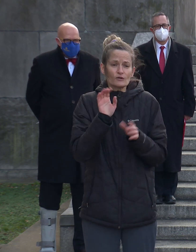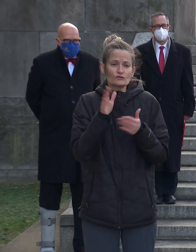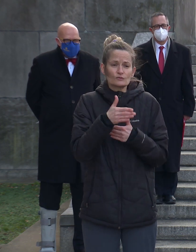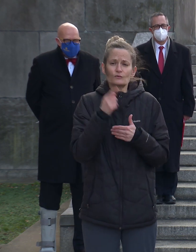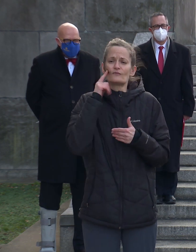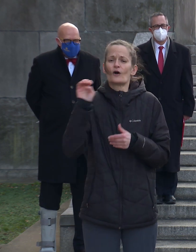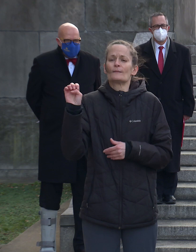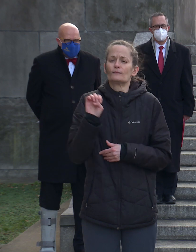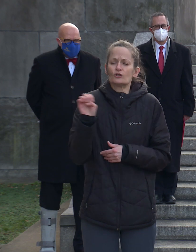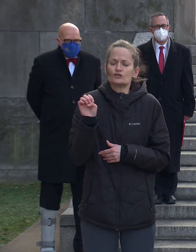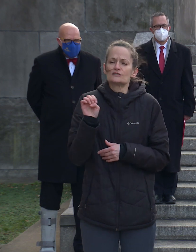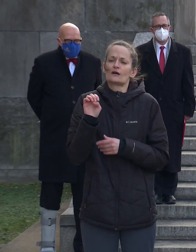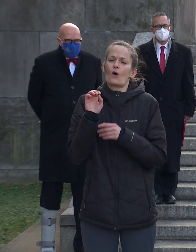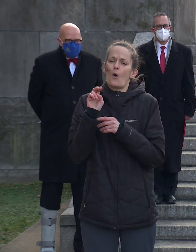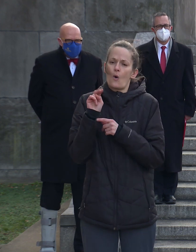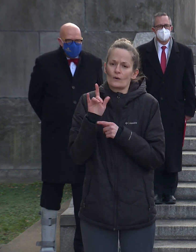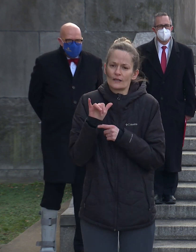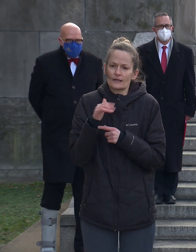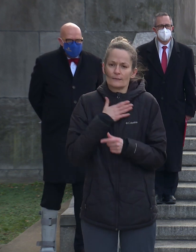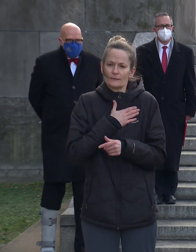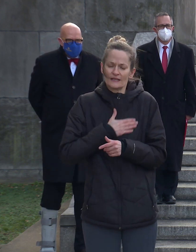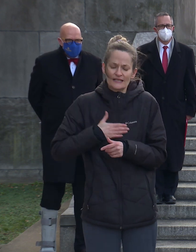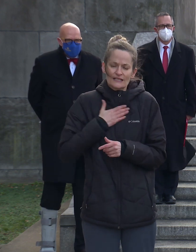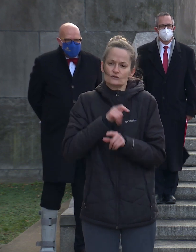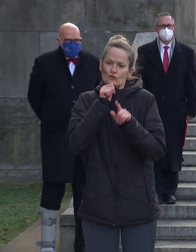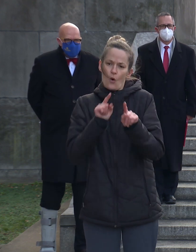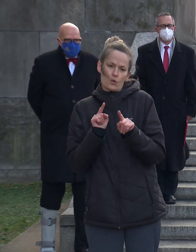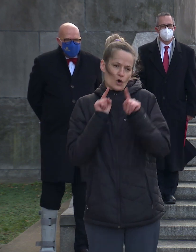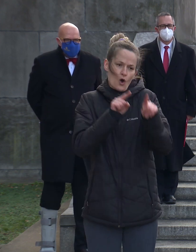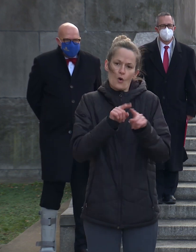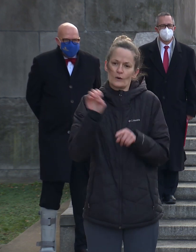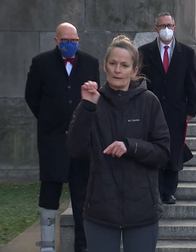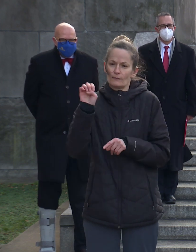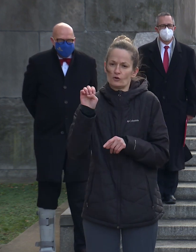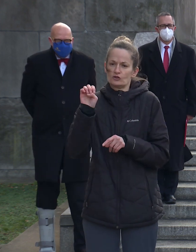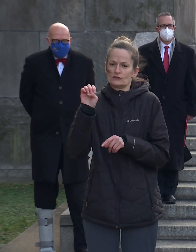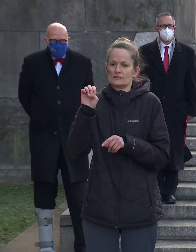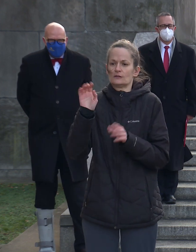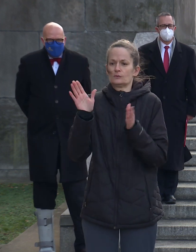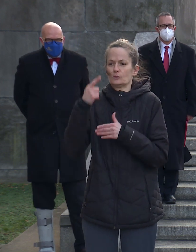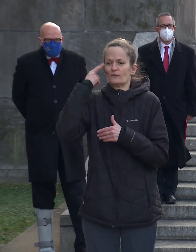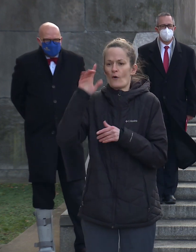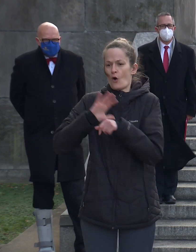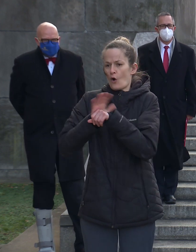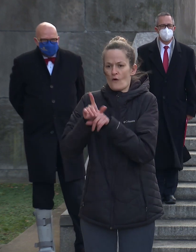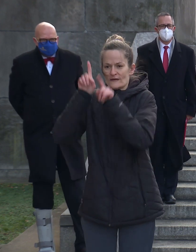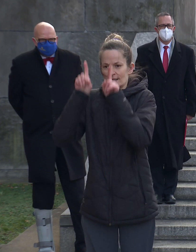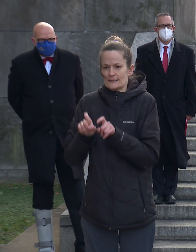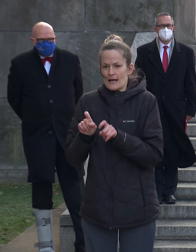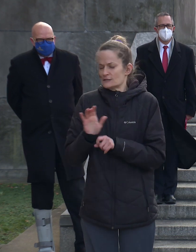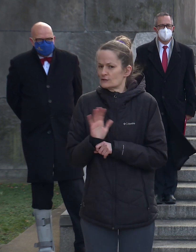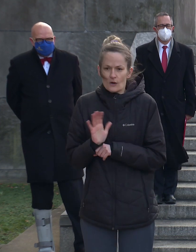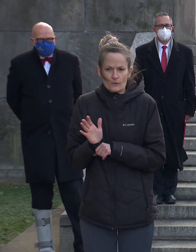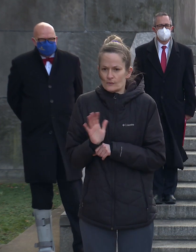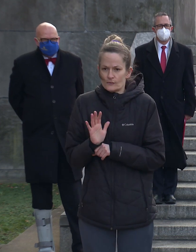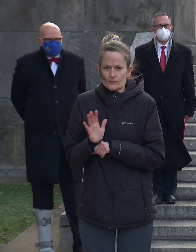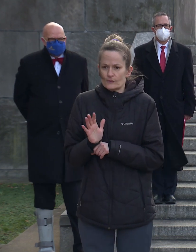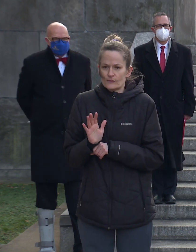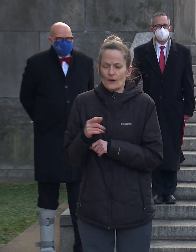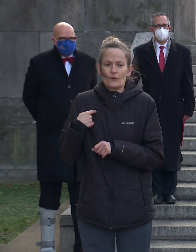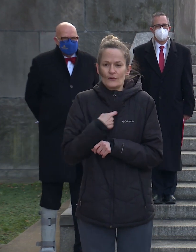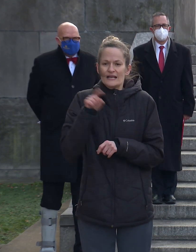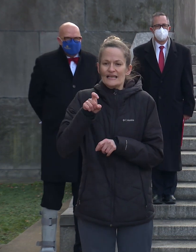not, come to the emergency room for a COVID test. We need to do everything to keep everyone safe and well.